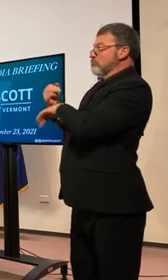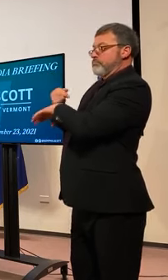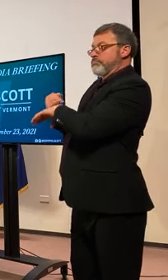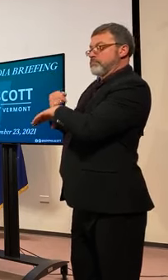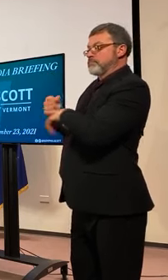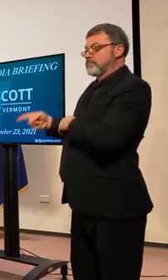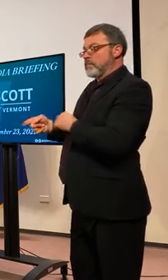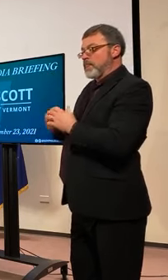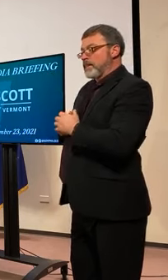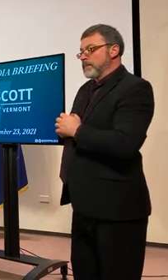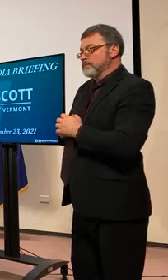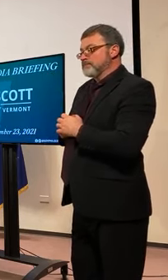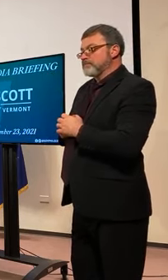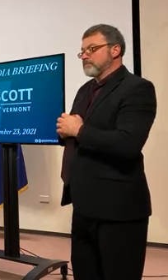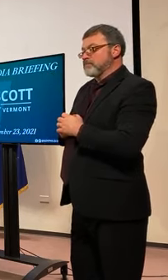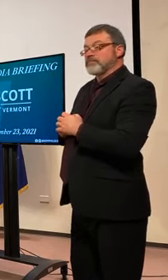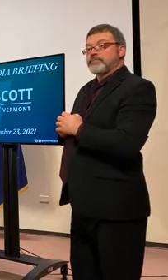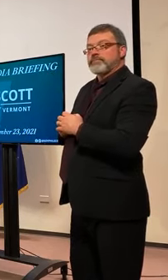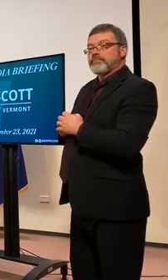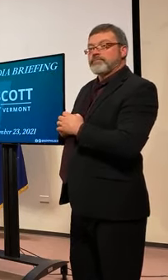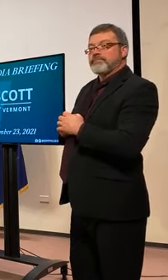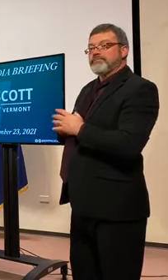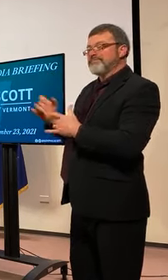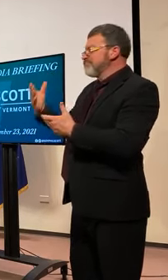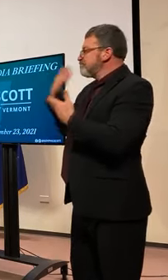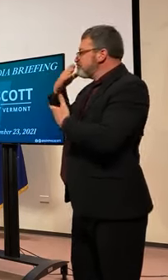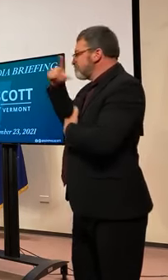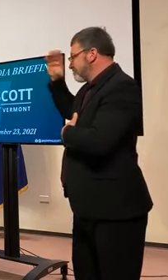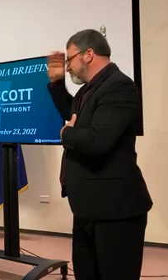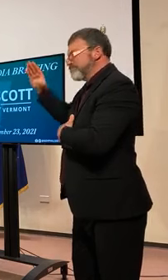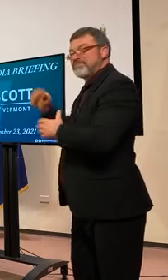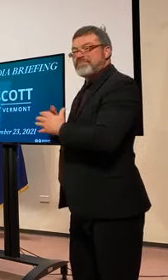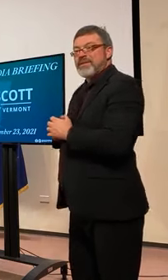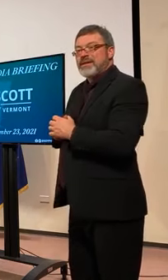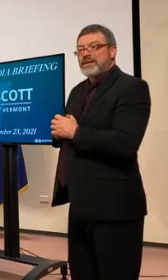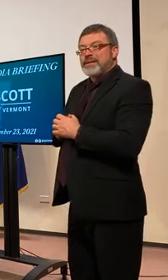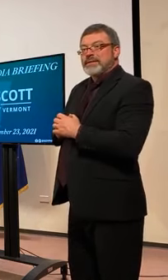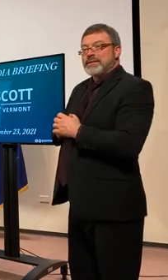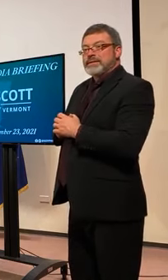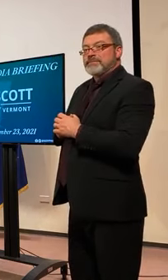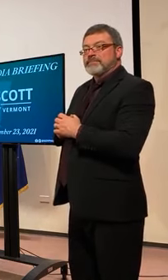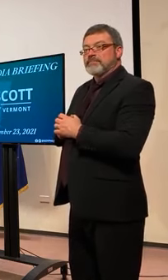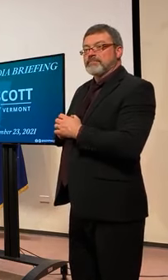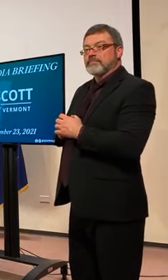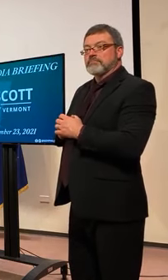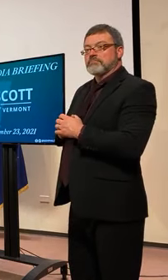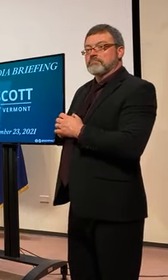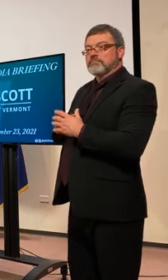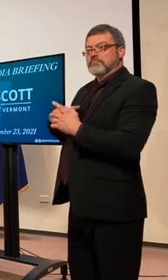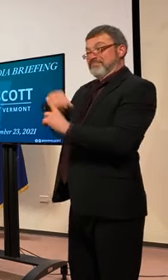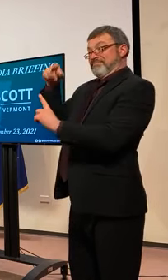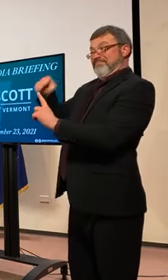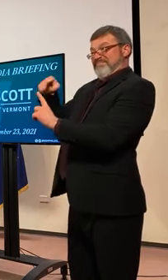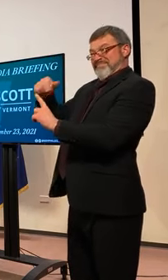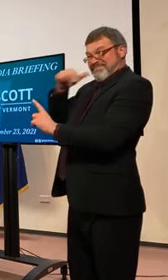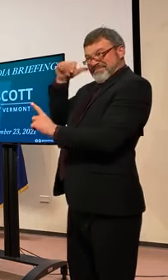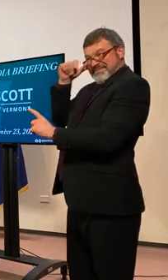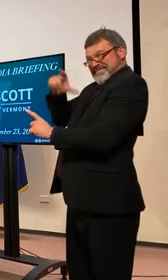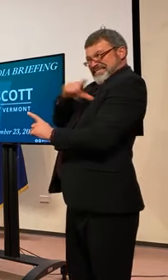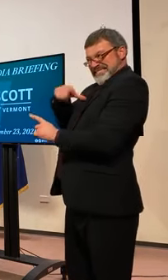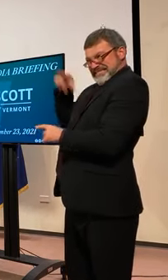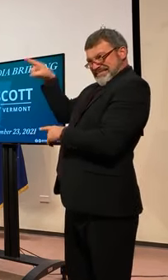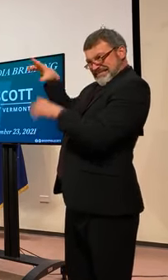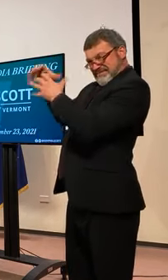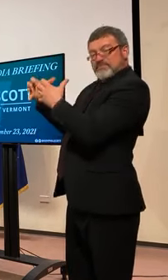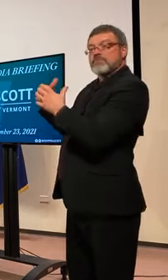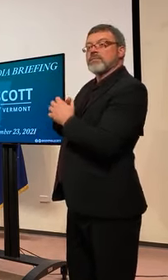Thank you, Jason. Hi, Governor. The special legislative session yesterday apparently was sparked in